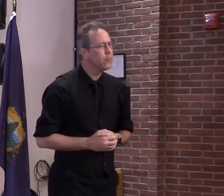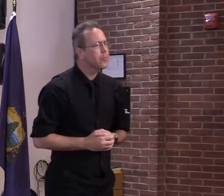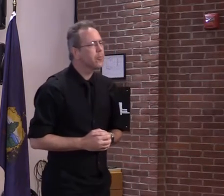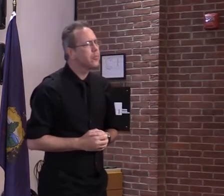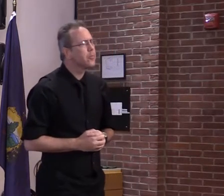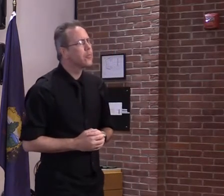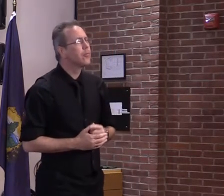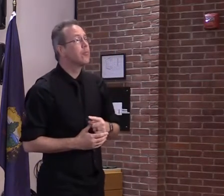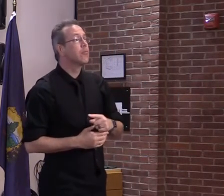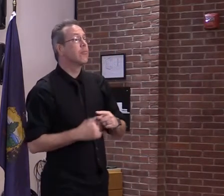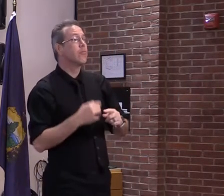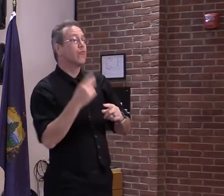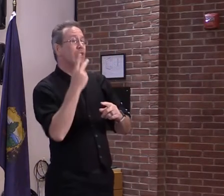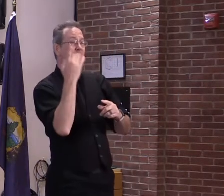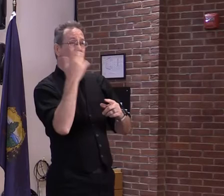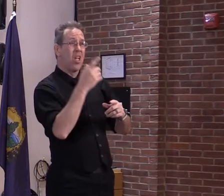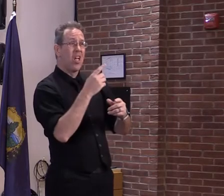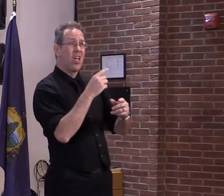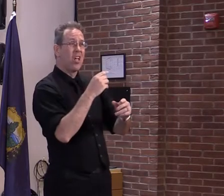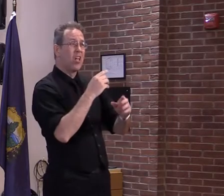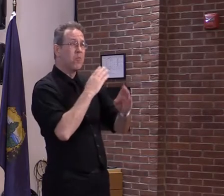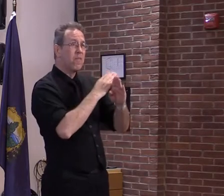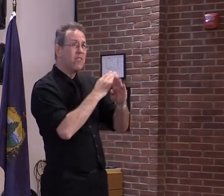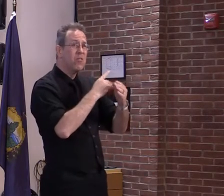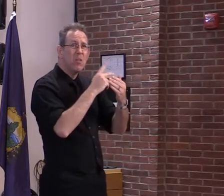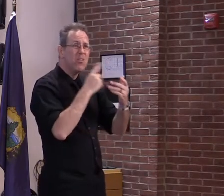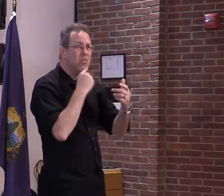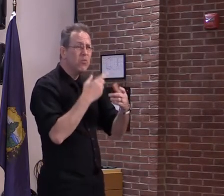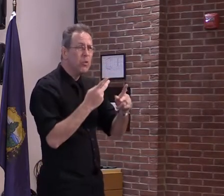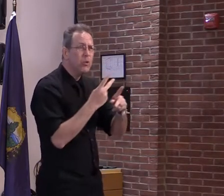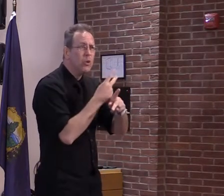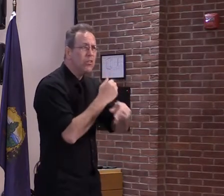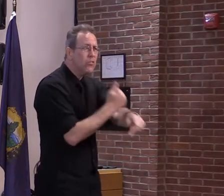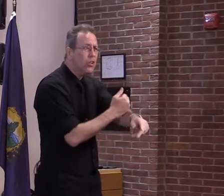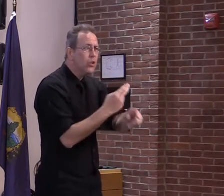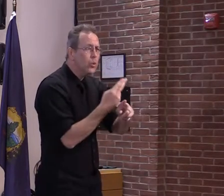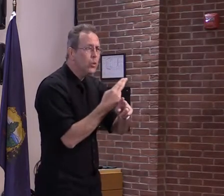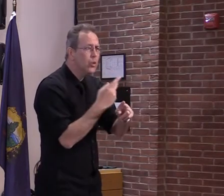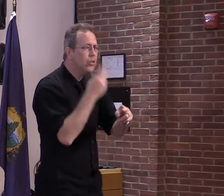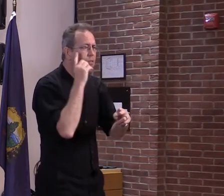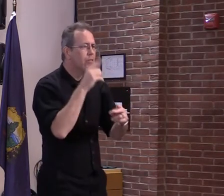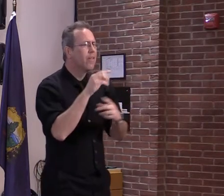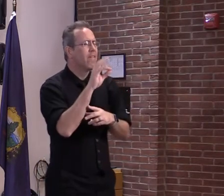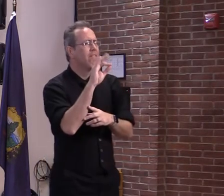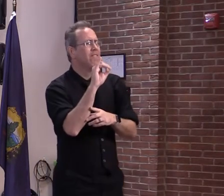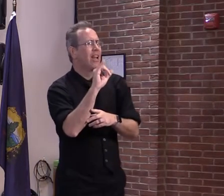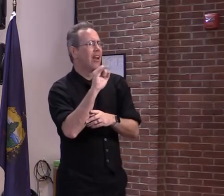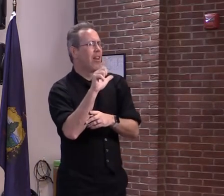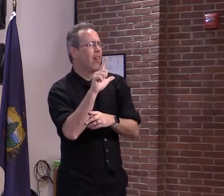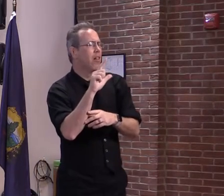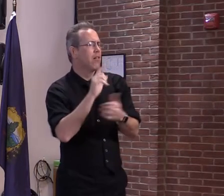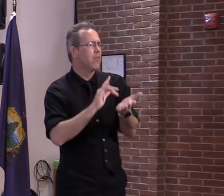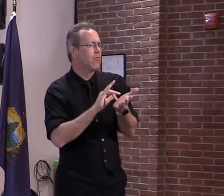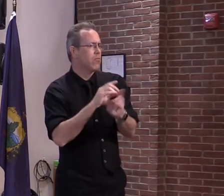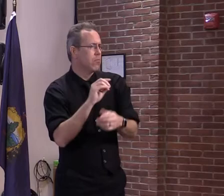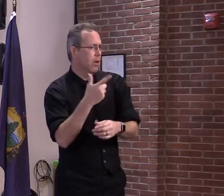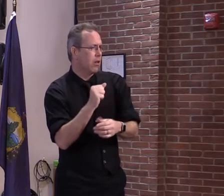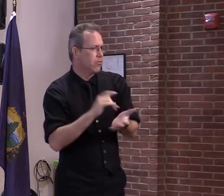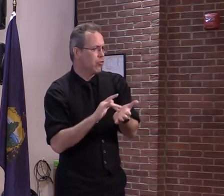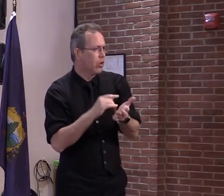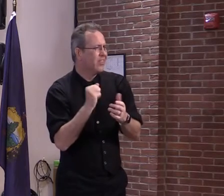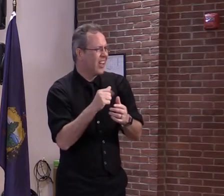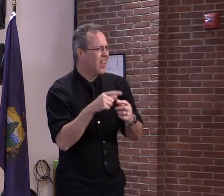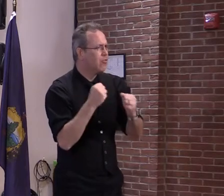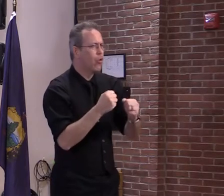got worse, besides fentanyl, which we acknowledge is in everything now, it